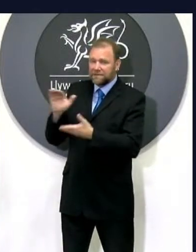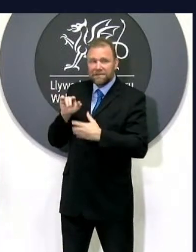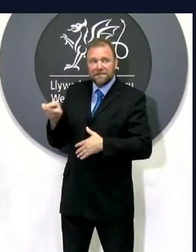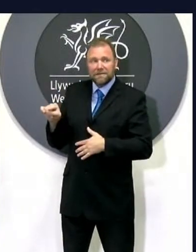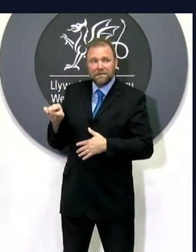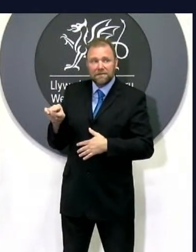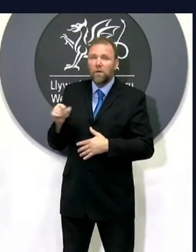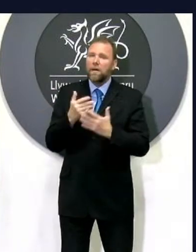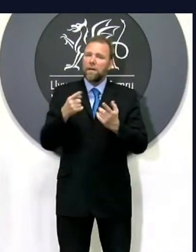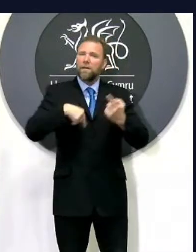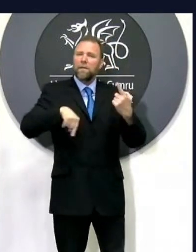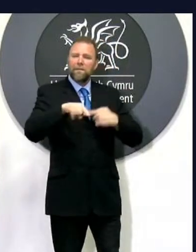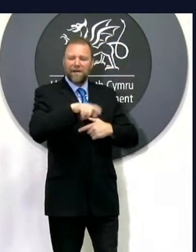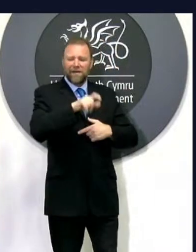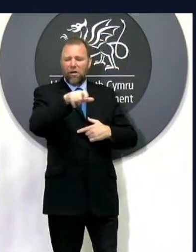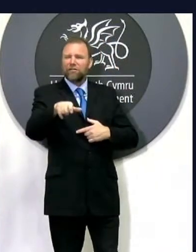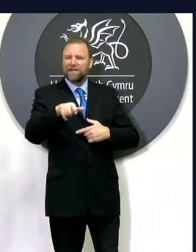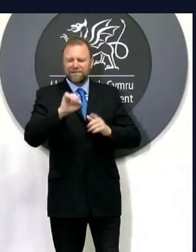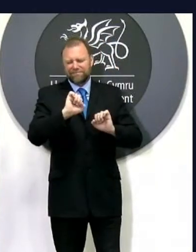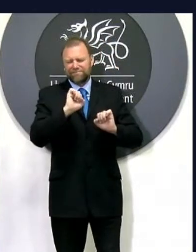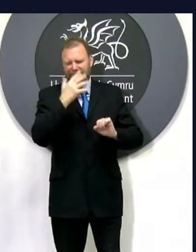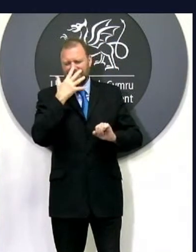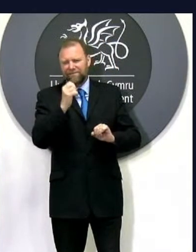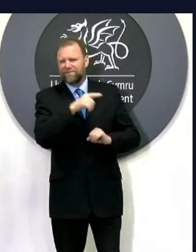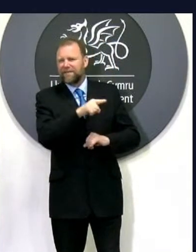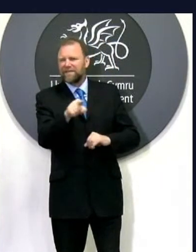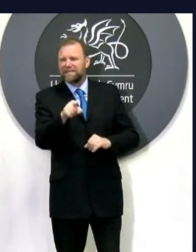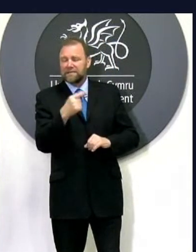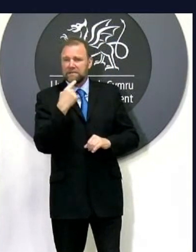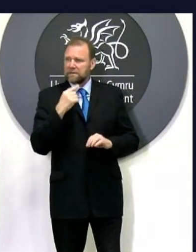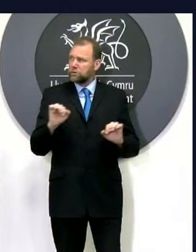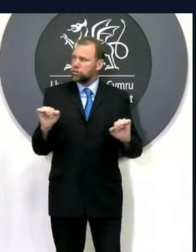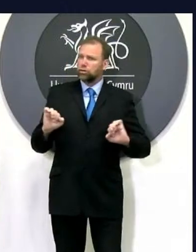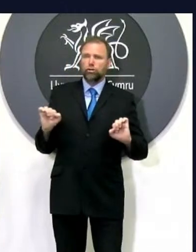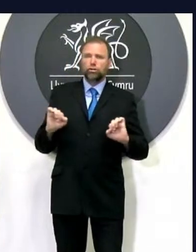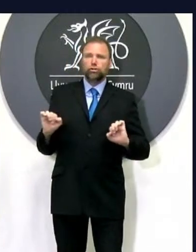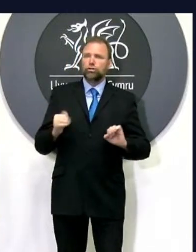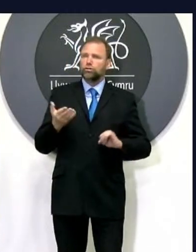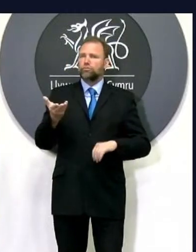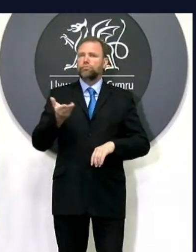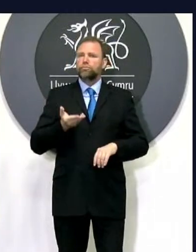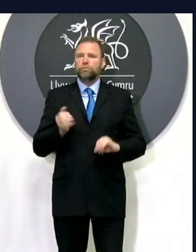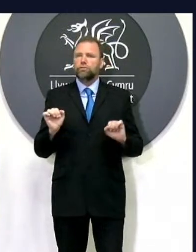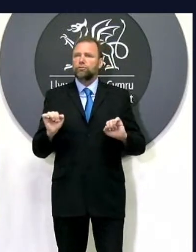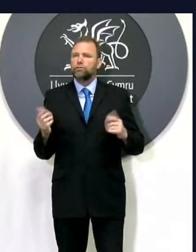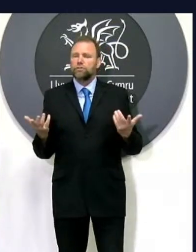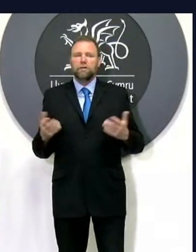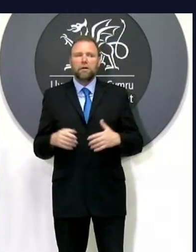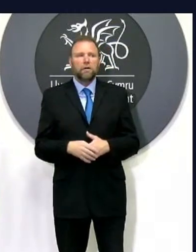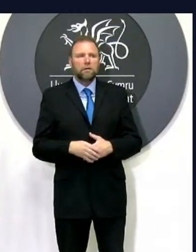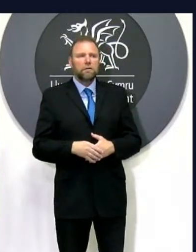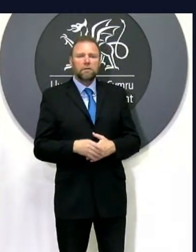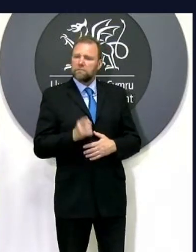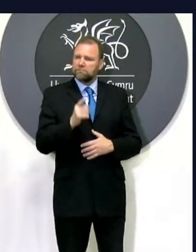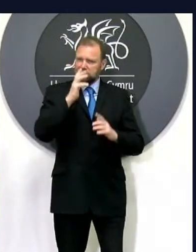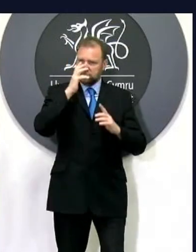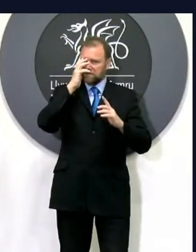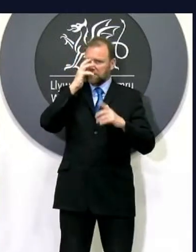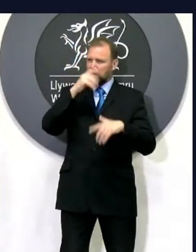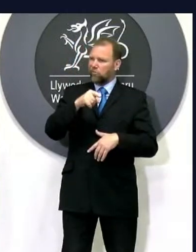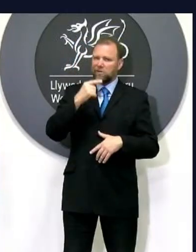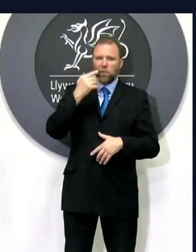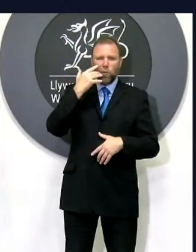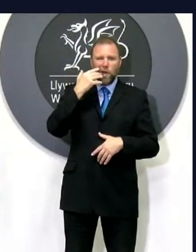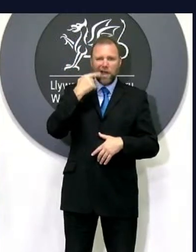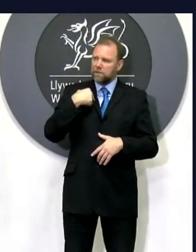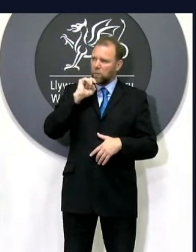many of our readers who are in their 50s, saying that they've actually not had their indication just yet, and they're worried sort of when they'll